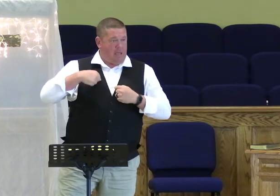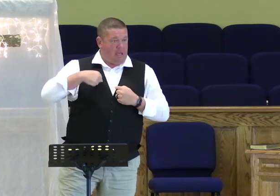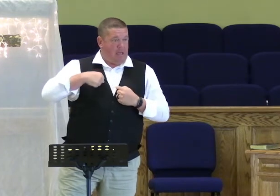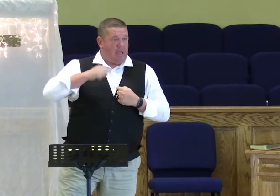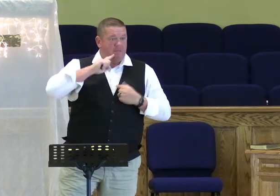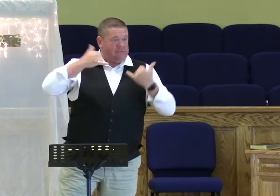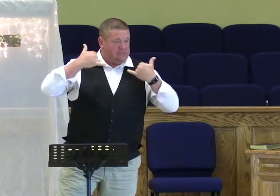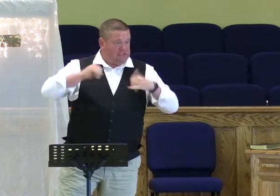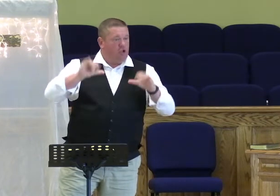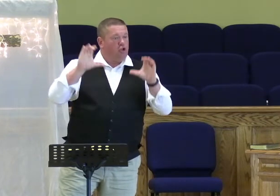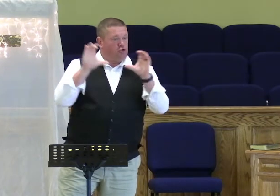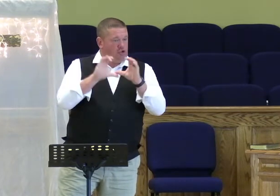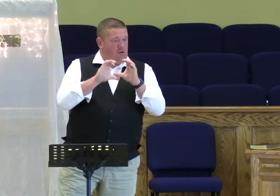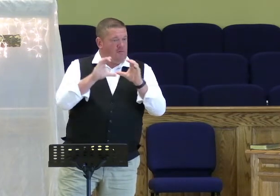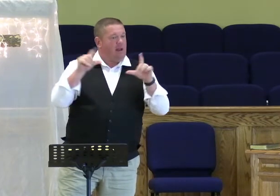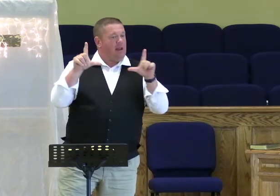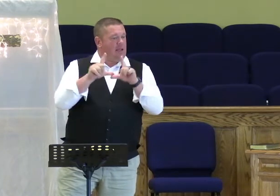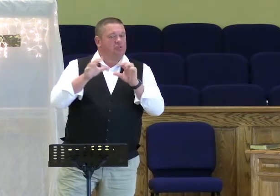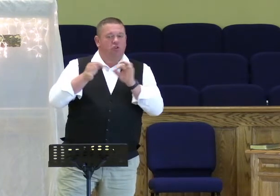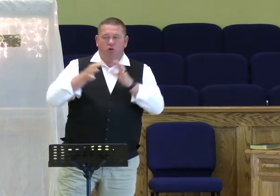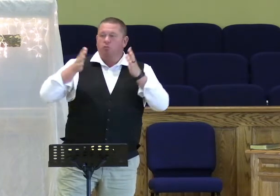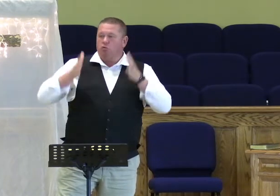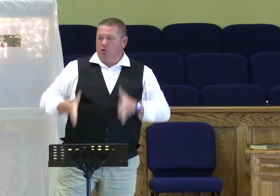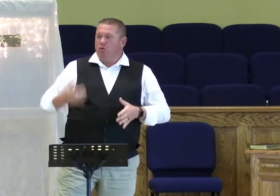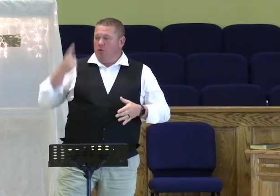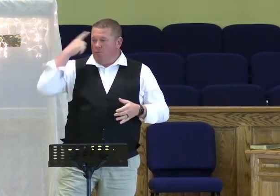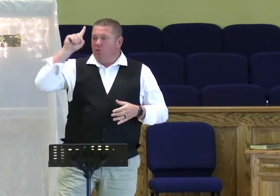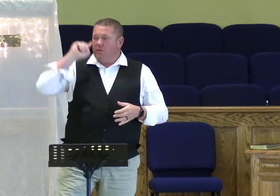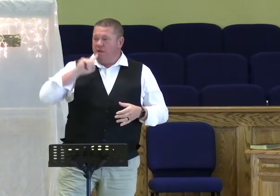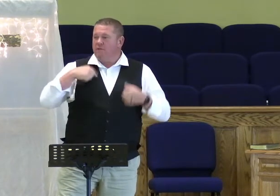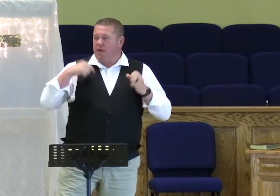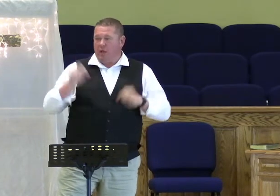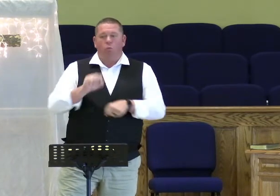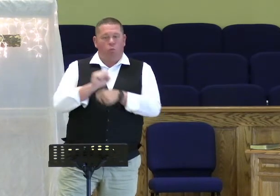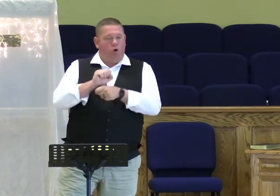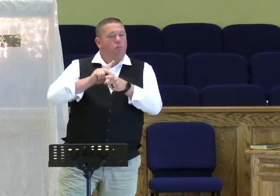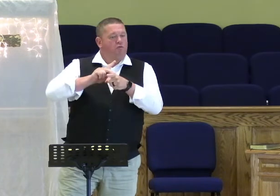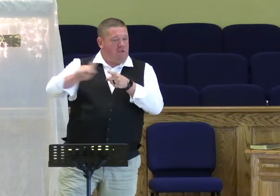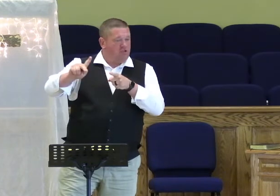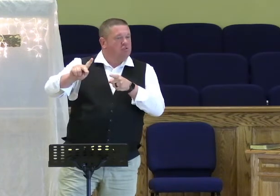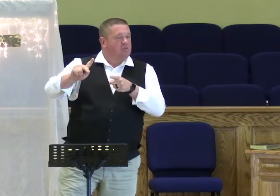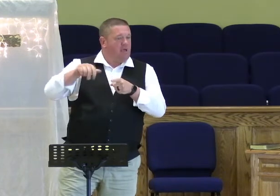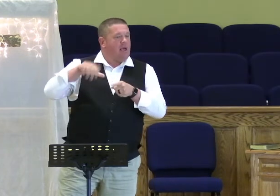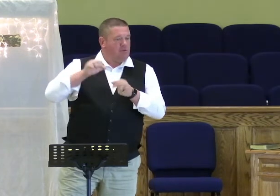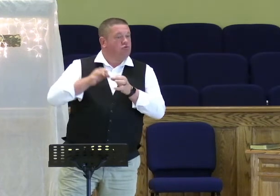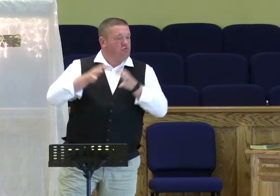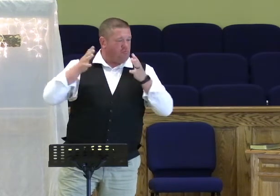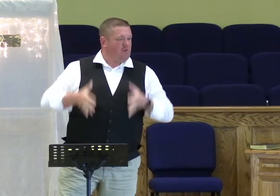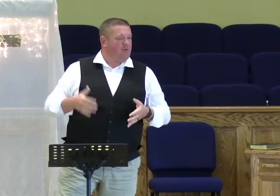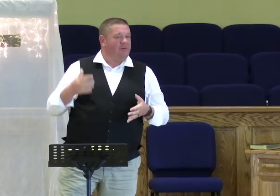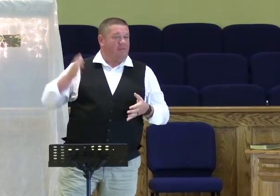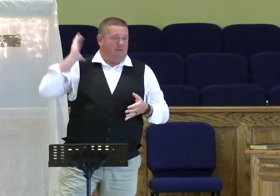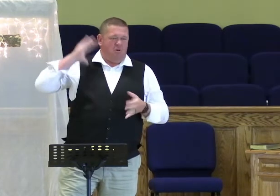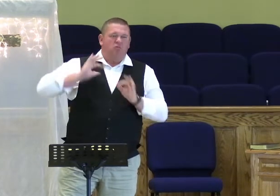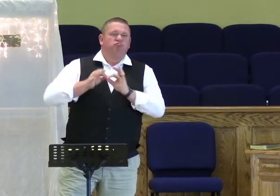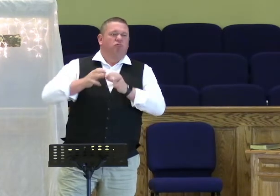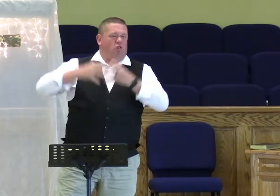I got an interpreting job, and I became a certified licensed interpreter. And I could work as a professional interpreter.